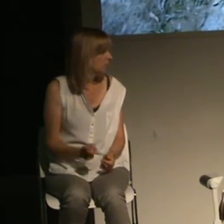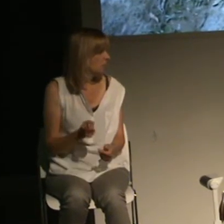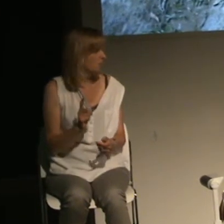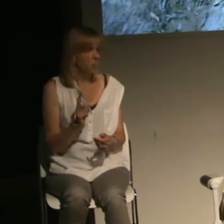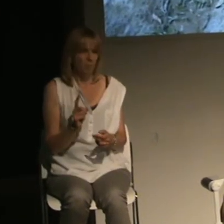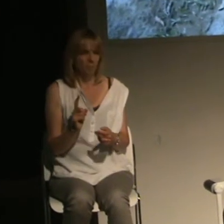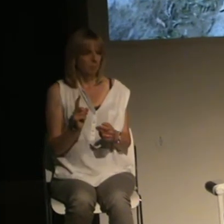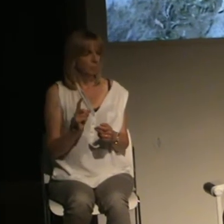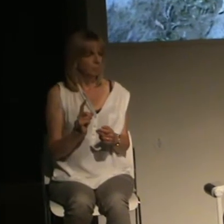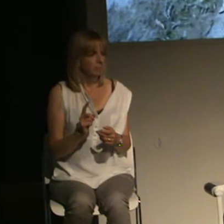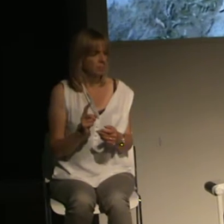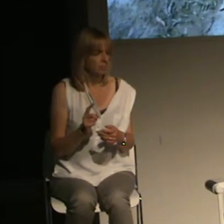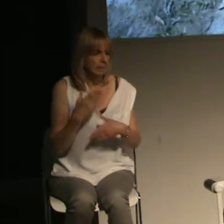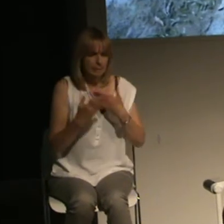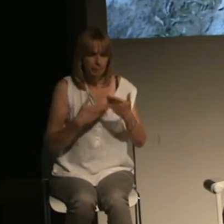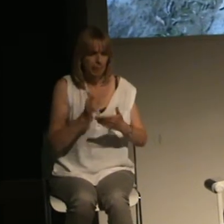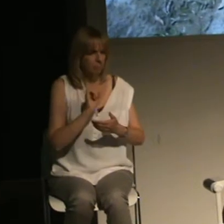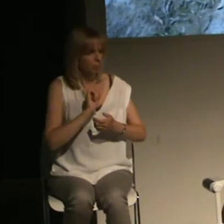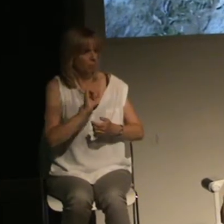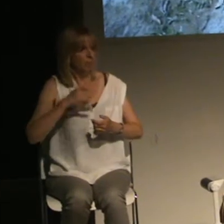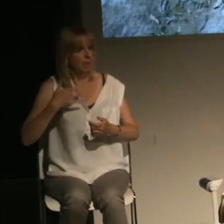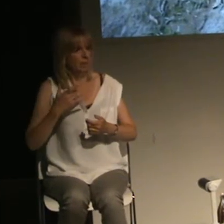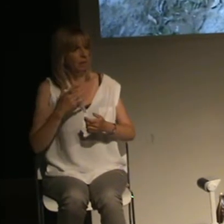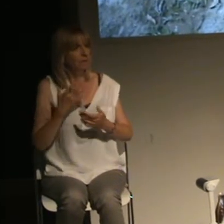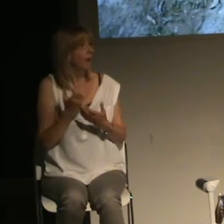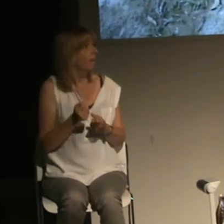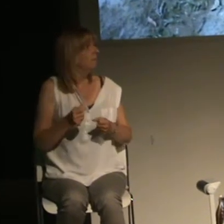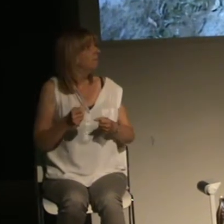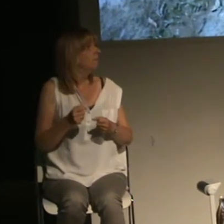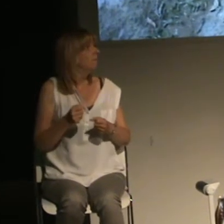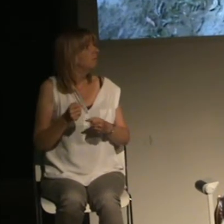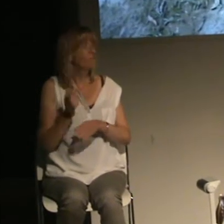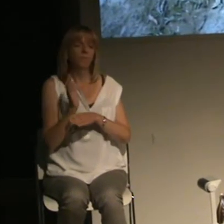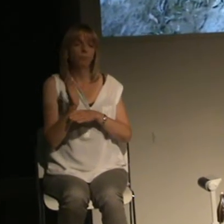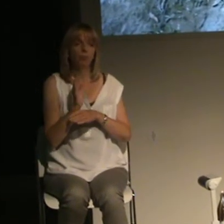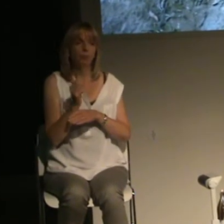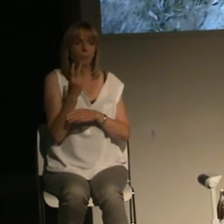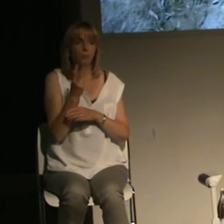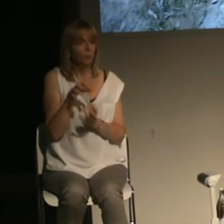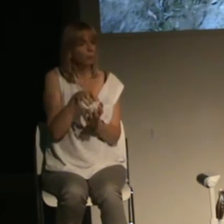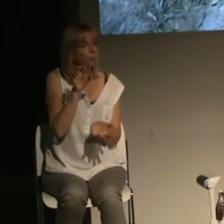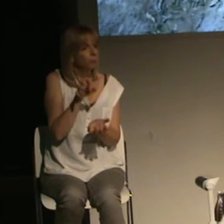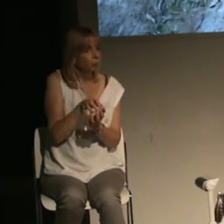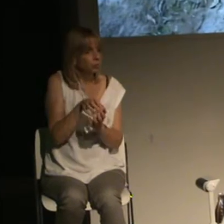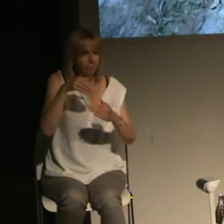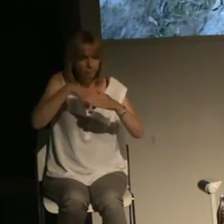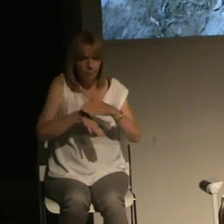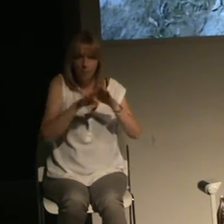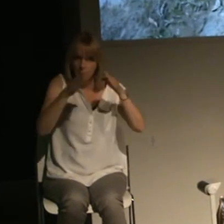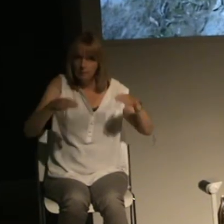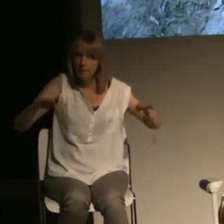life expectancies and whatnot. I've got a nice clip here from the BBC Attenborough programme of 2 crocs under the water, saltwater